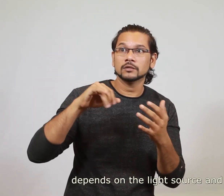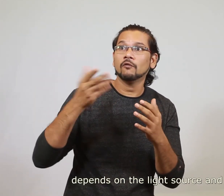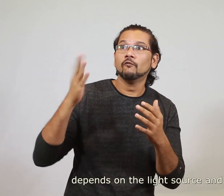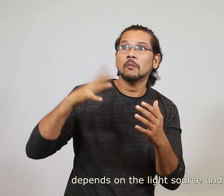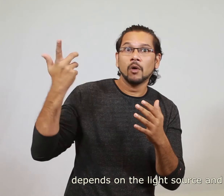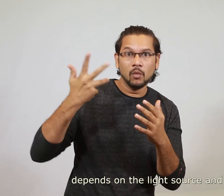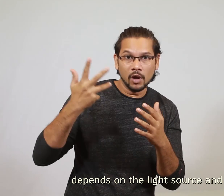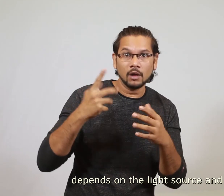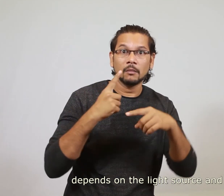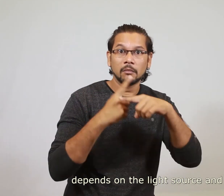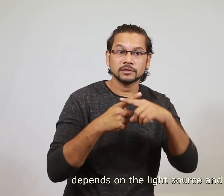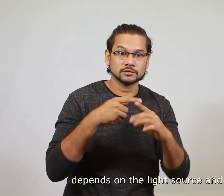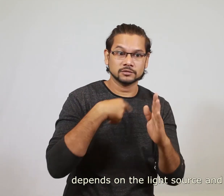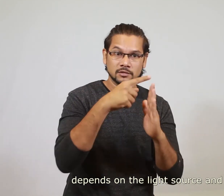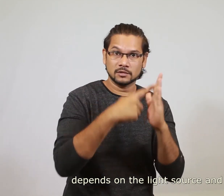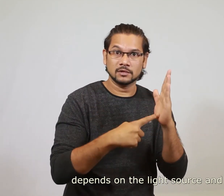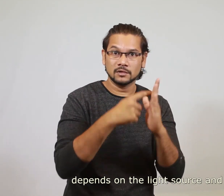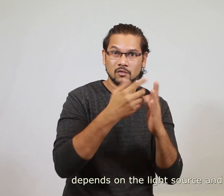depends on the light source and the object.